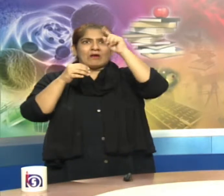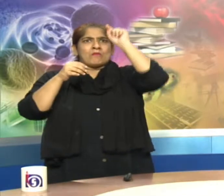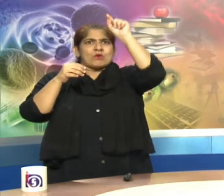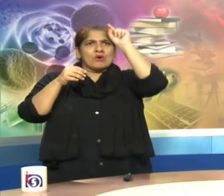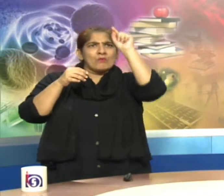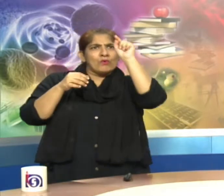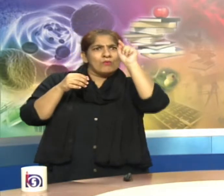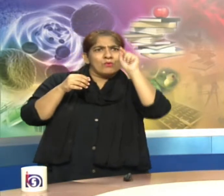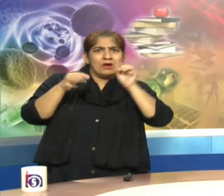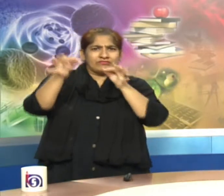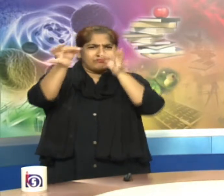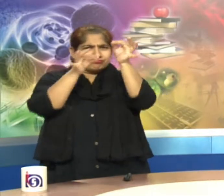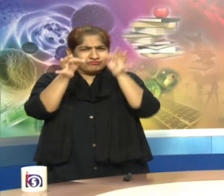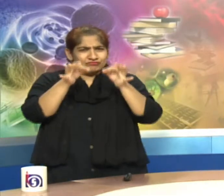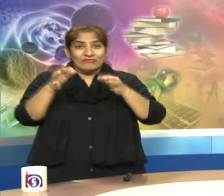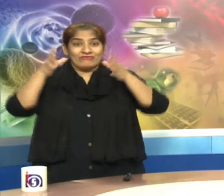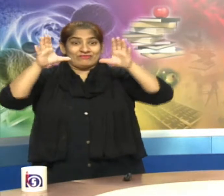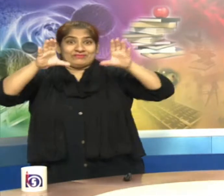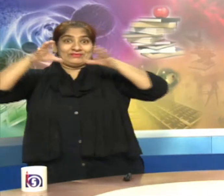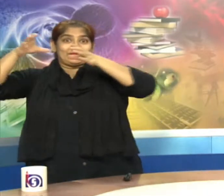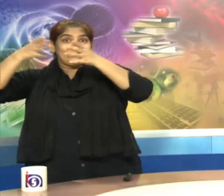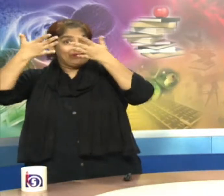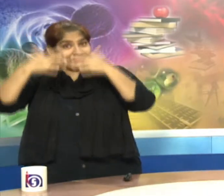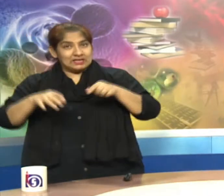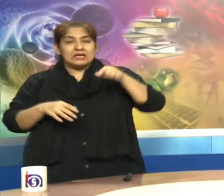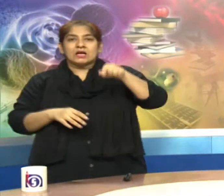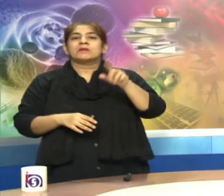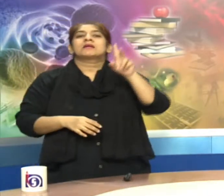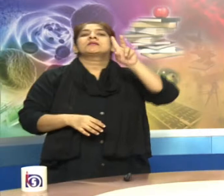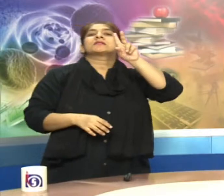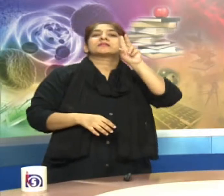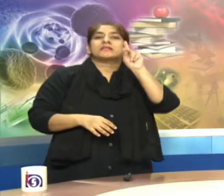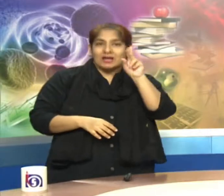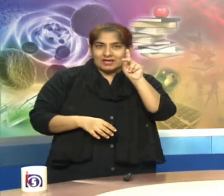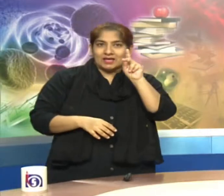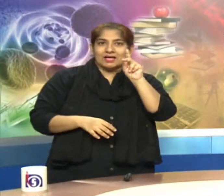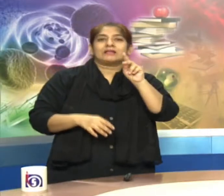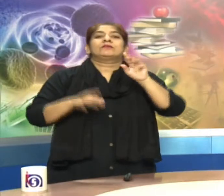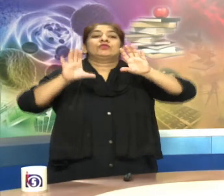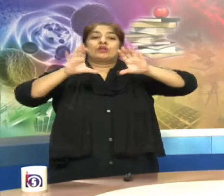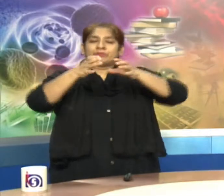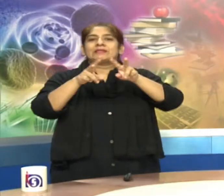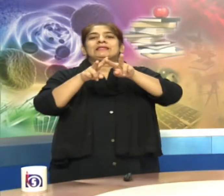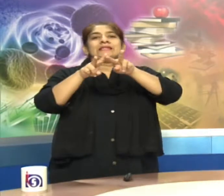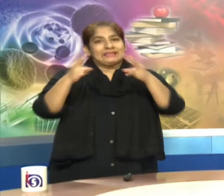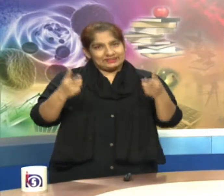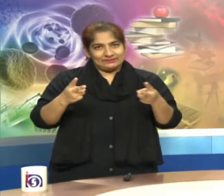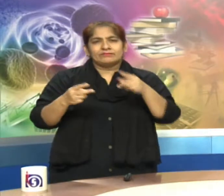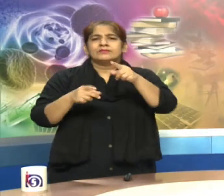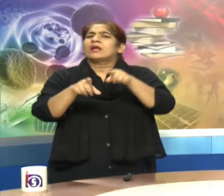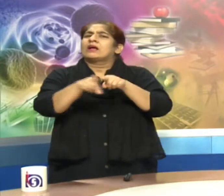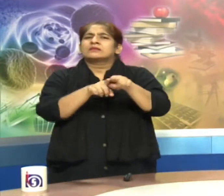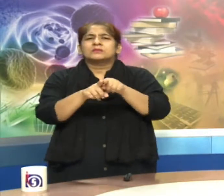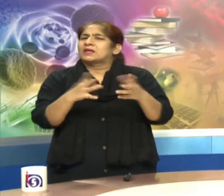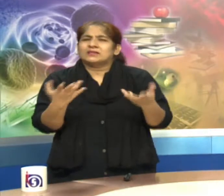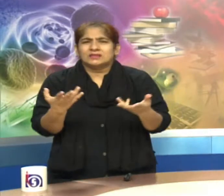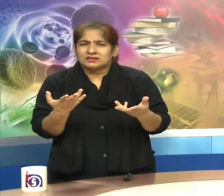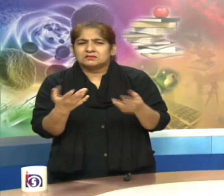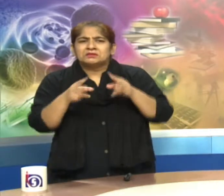First point of advertising I have already explained. That was a different topic. Now we will be discussing